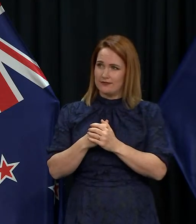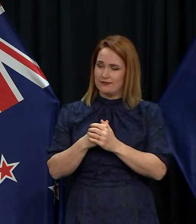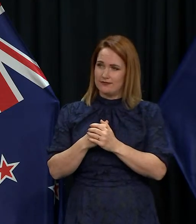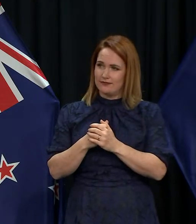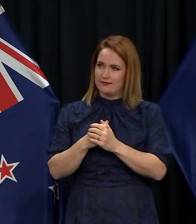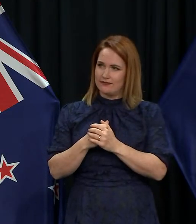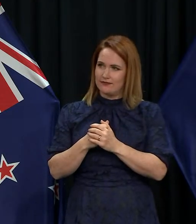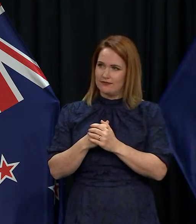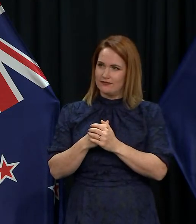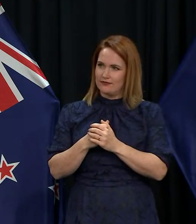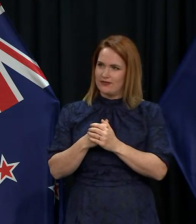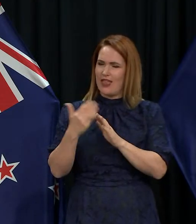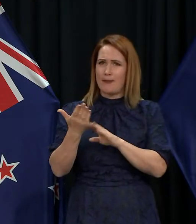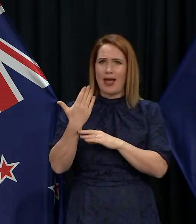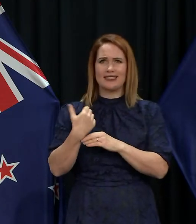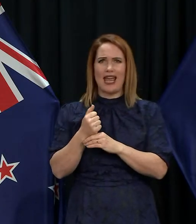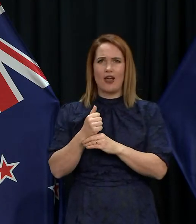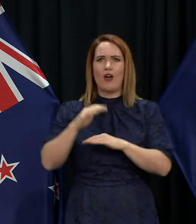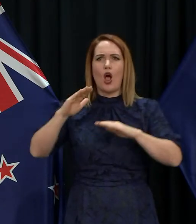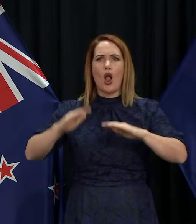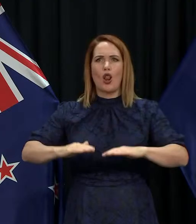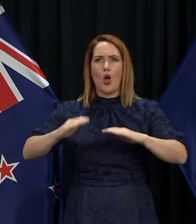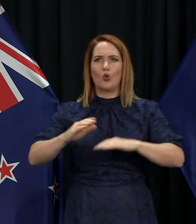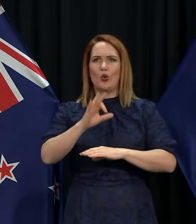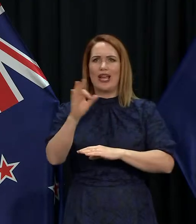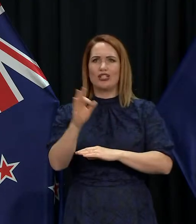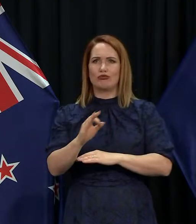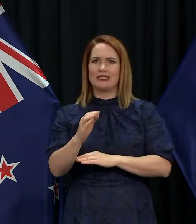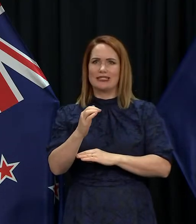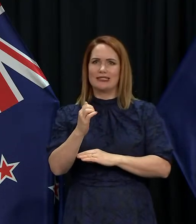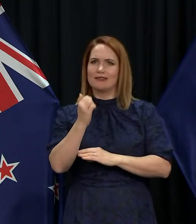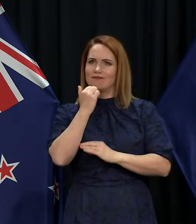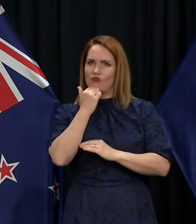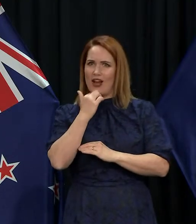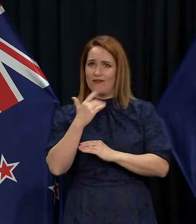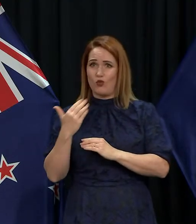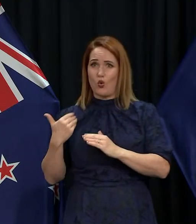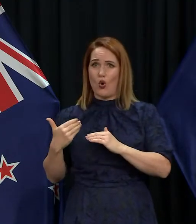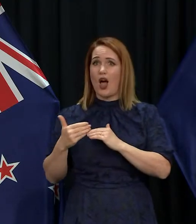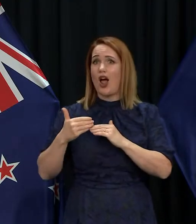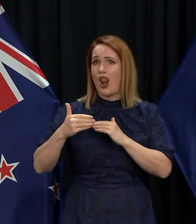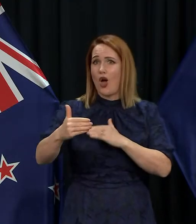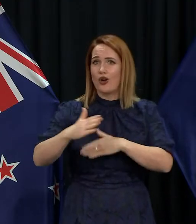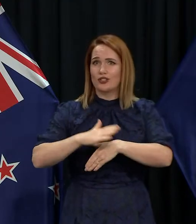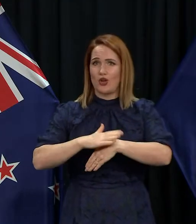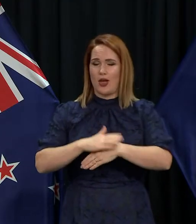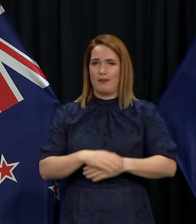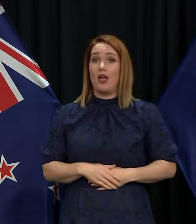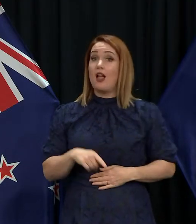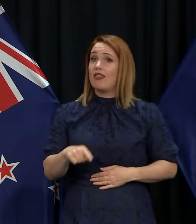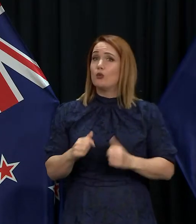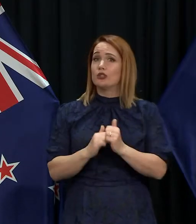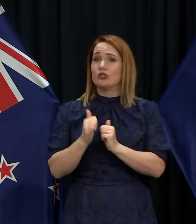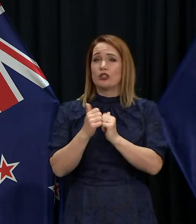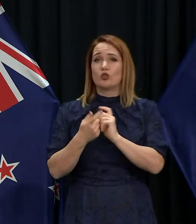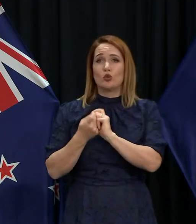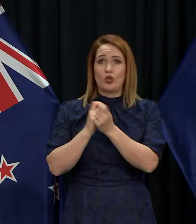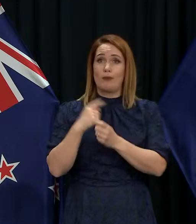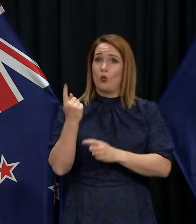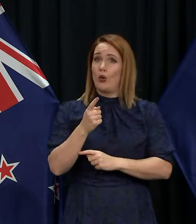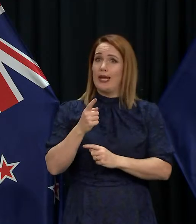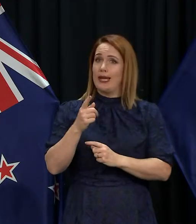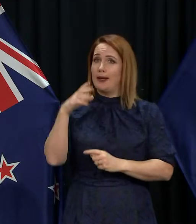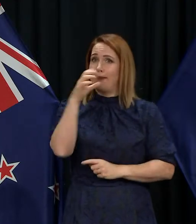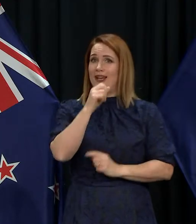considered historically low interest rates for a permanent period. It was a structural change that we believed the New Zealand